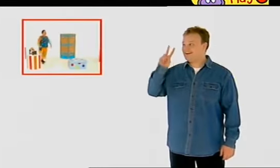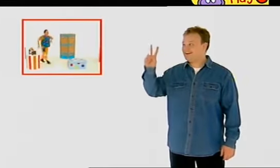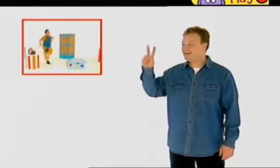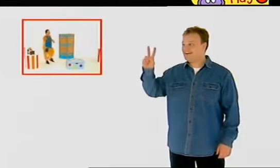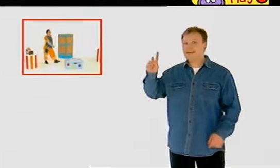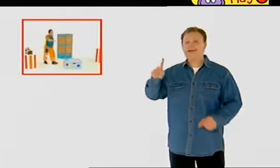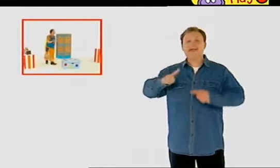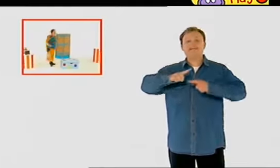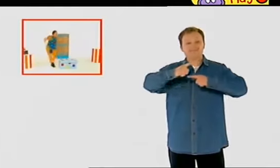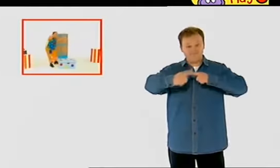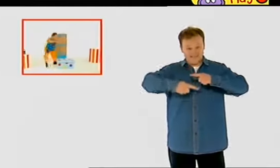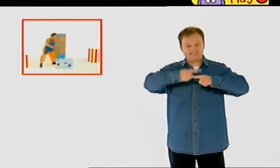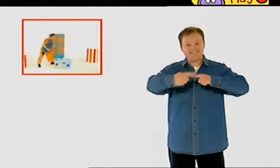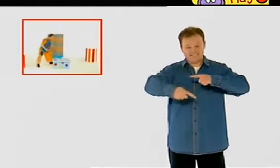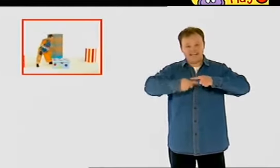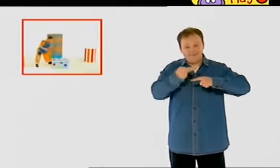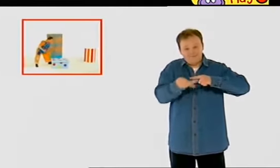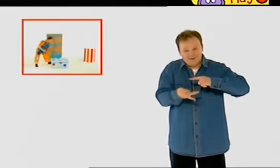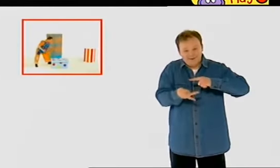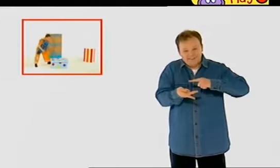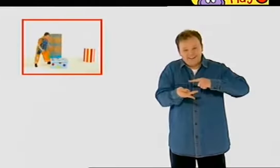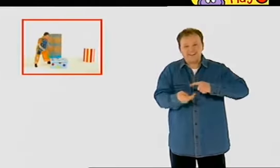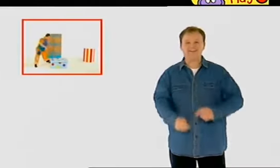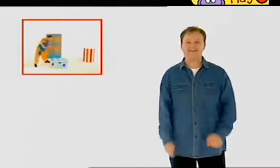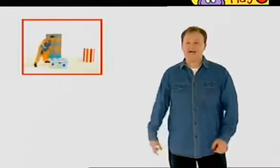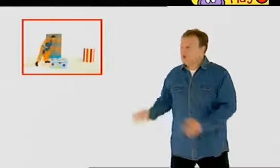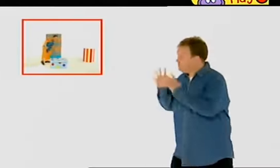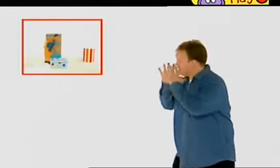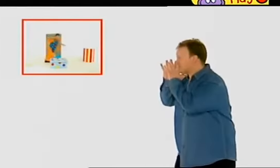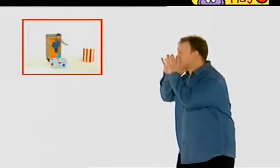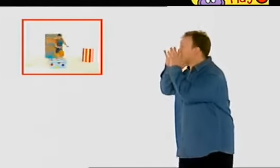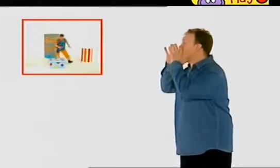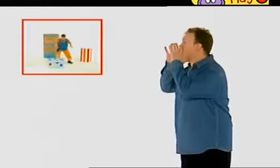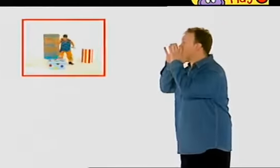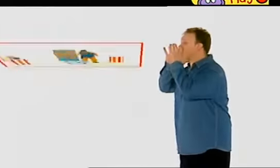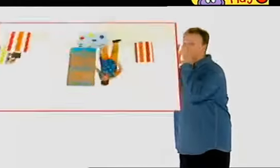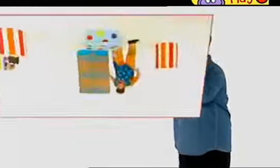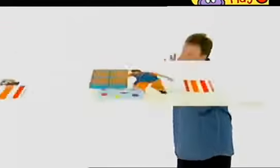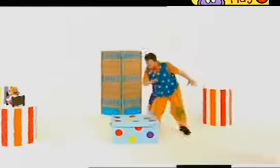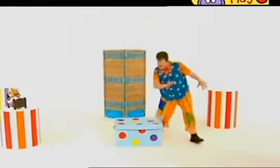Look, it's Mr. Tumble. Mr. Tumble.